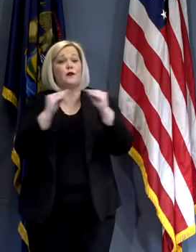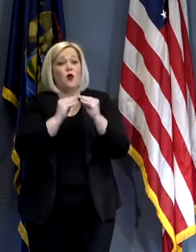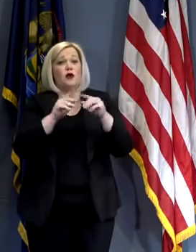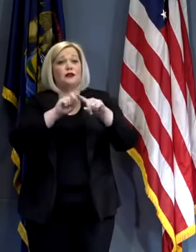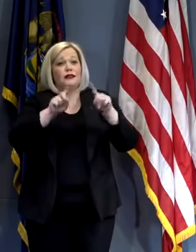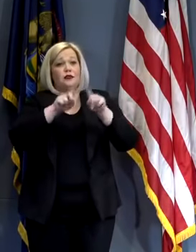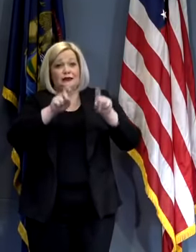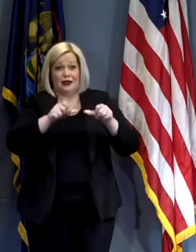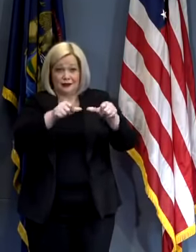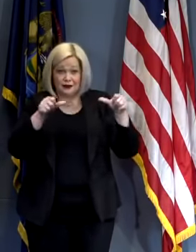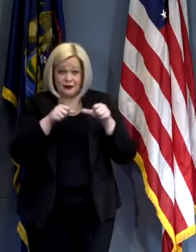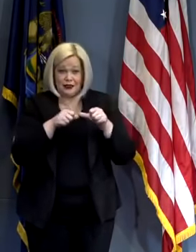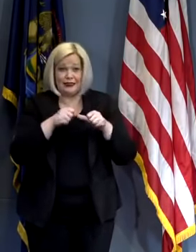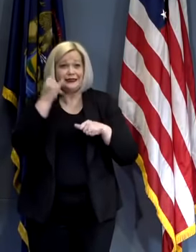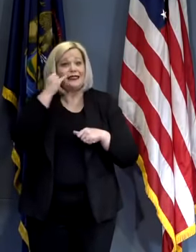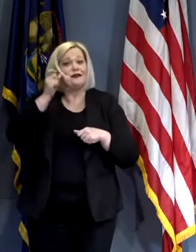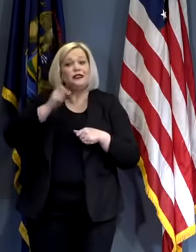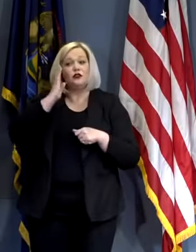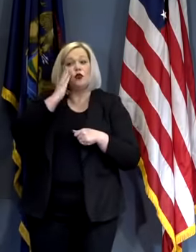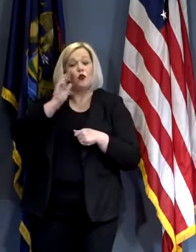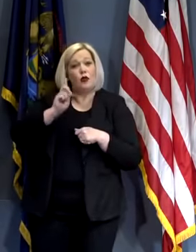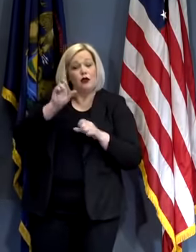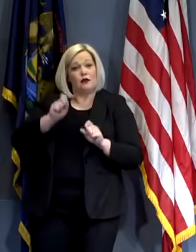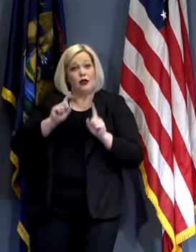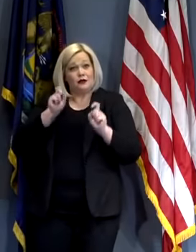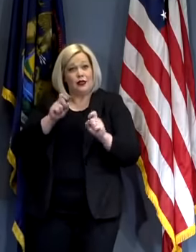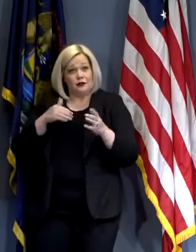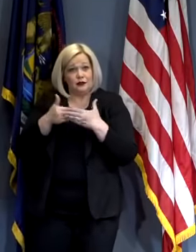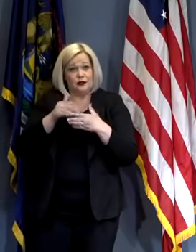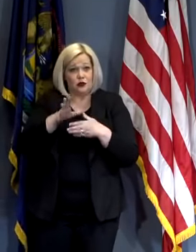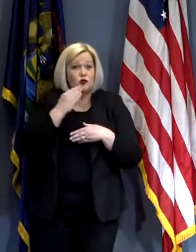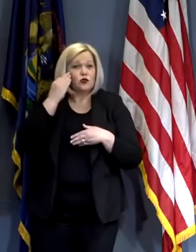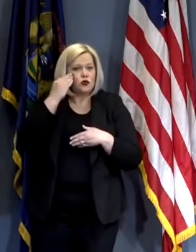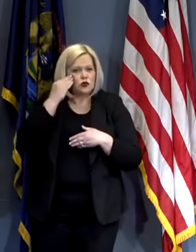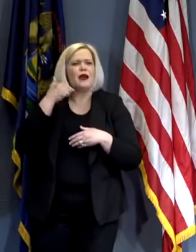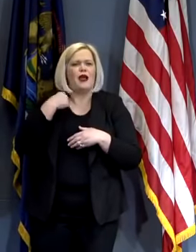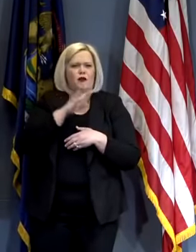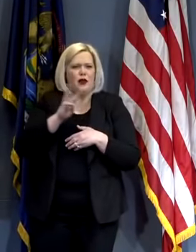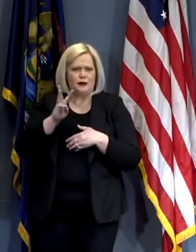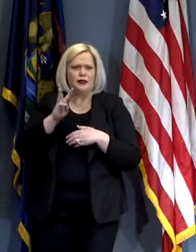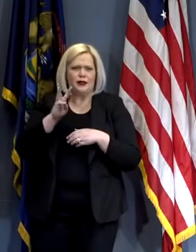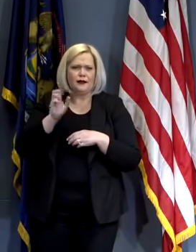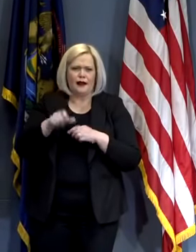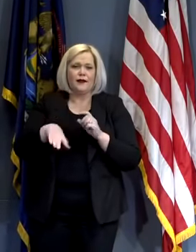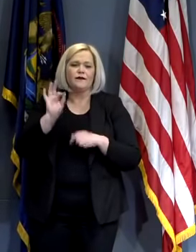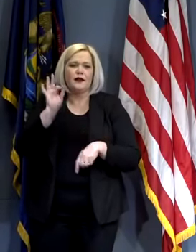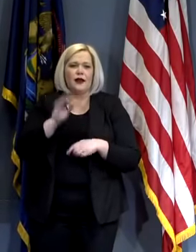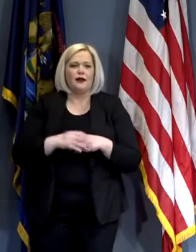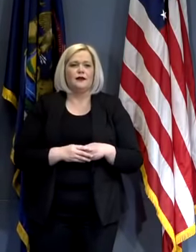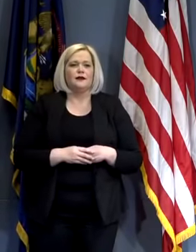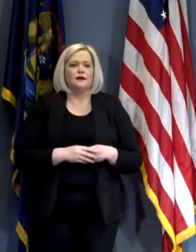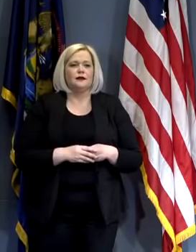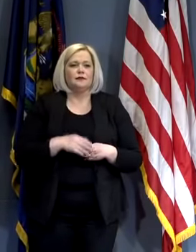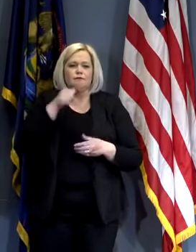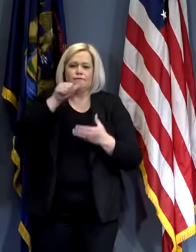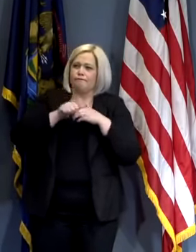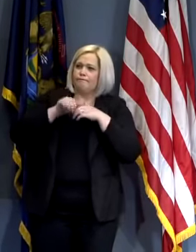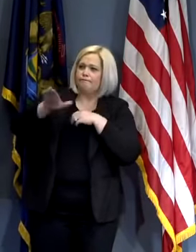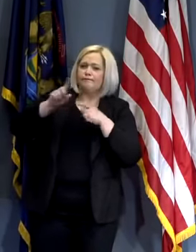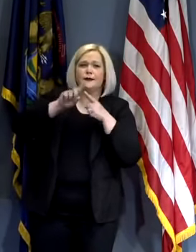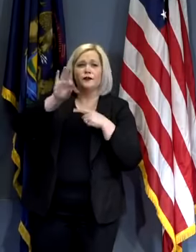michigan.com/coronavirus to find a testing site near you. I sent a letter to FEMA requesting cost